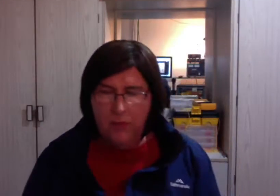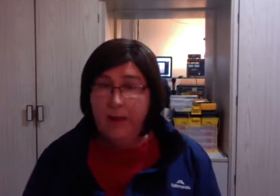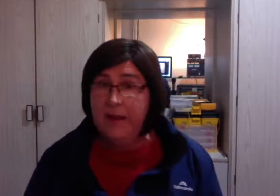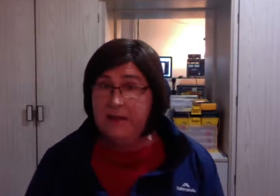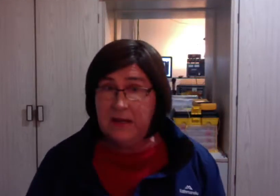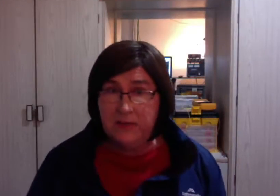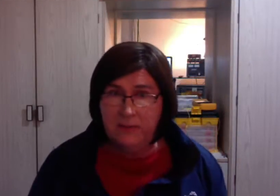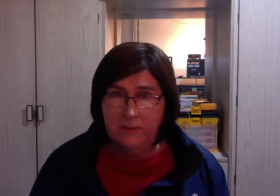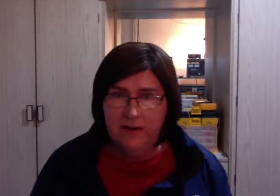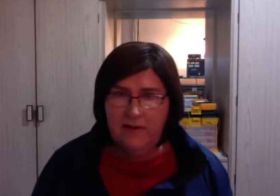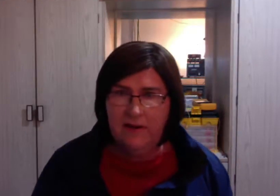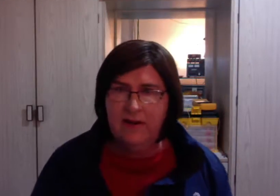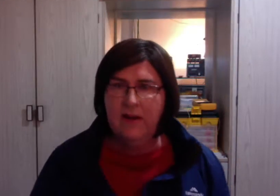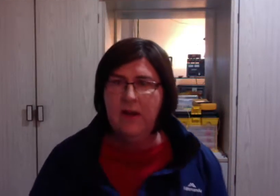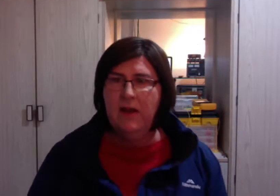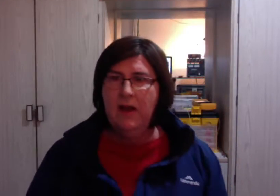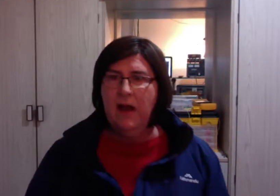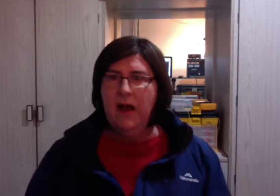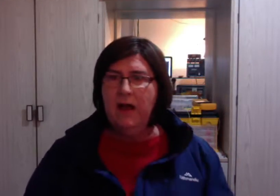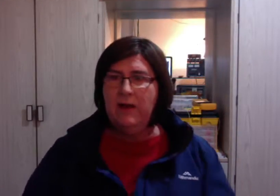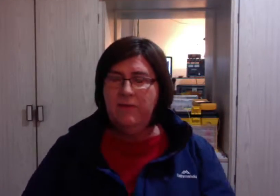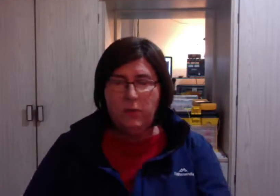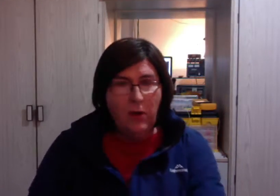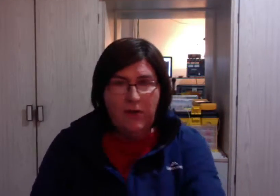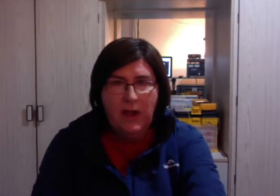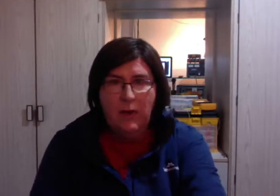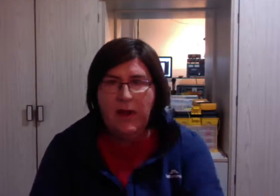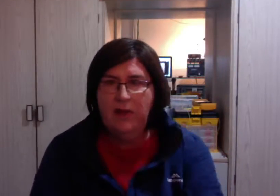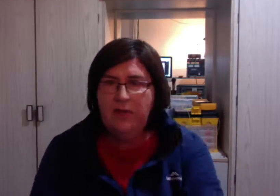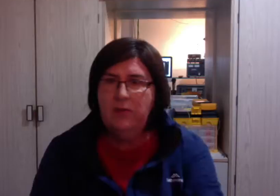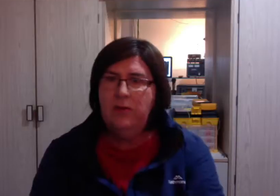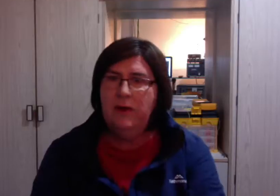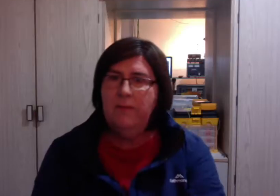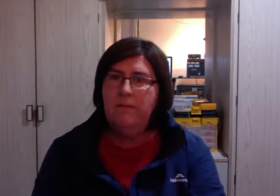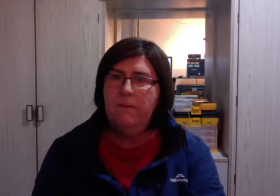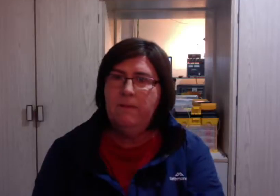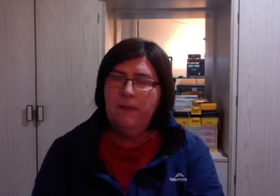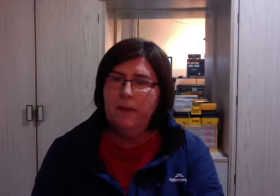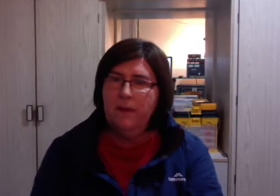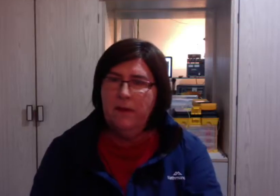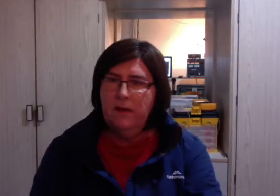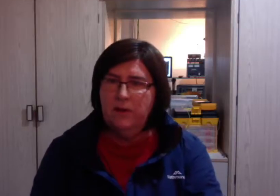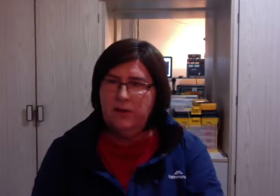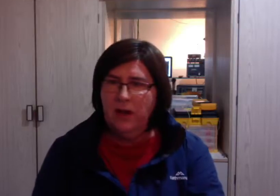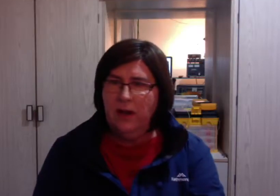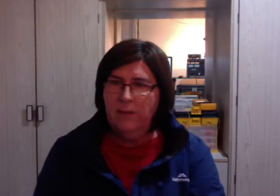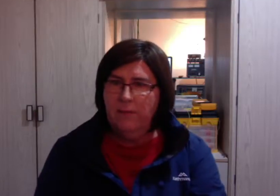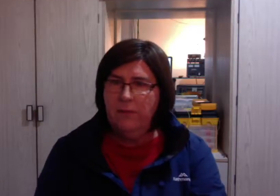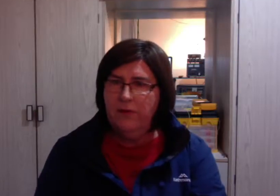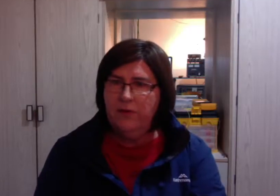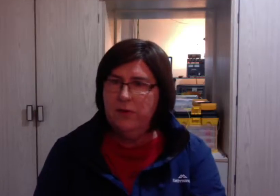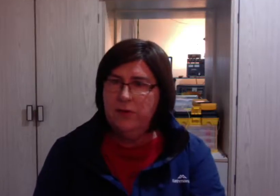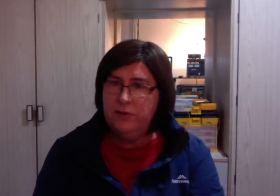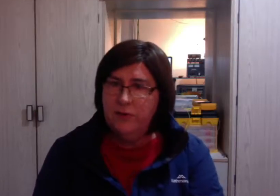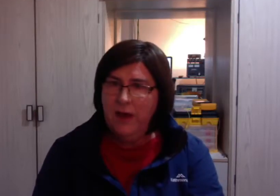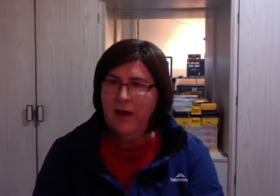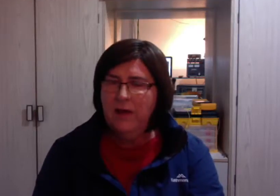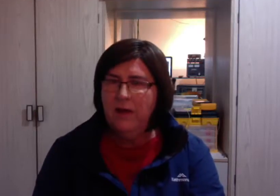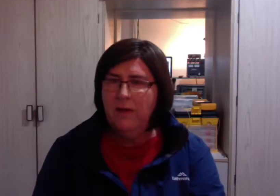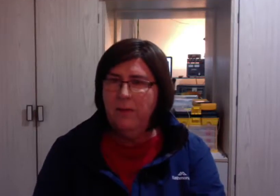pay attention, basically. If you want to go and ask your tyre person, you can do that.